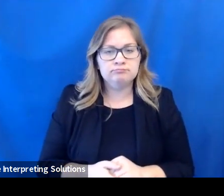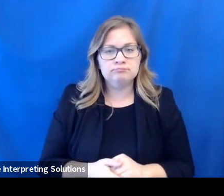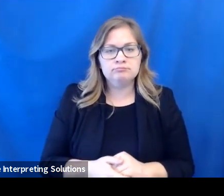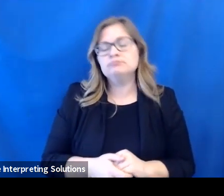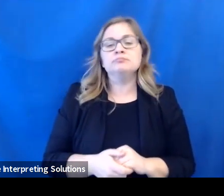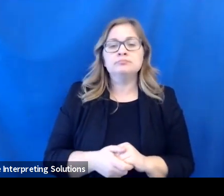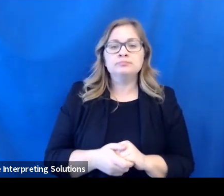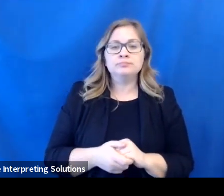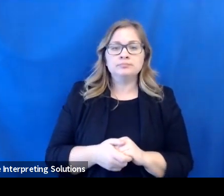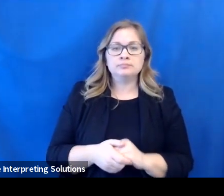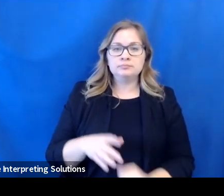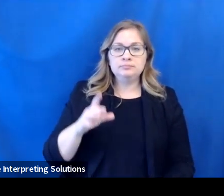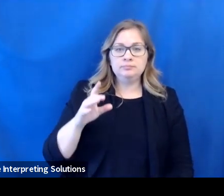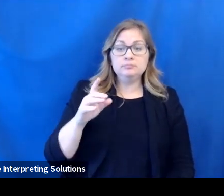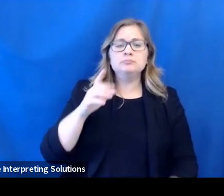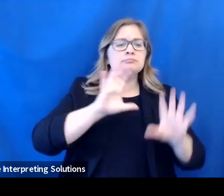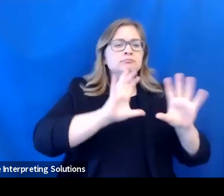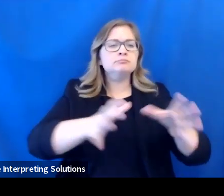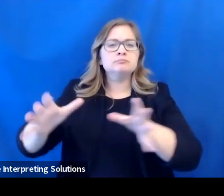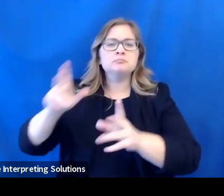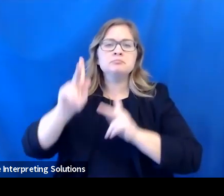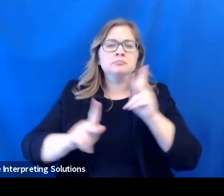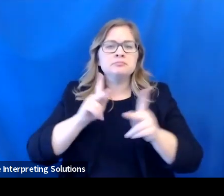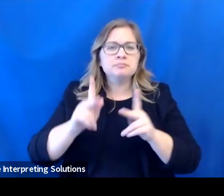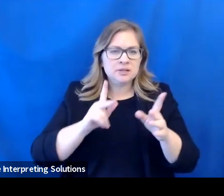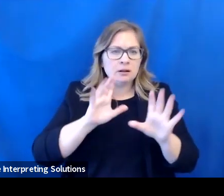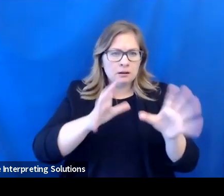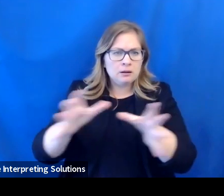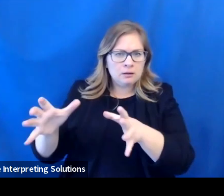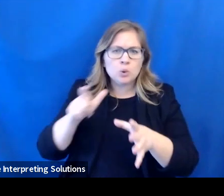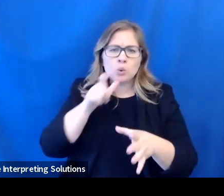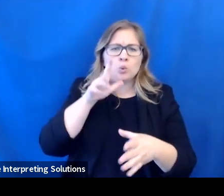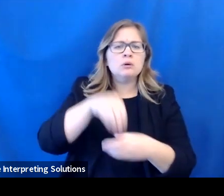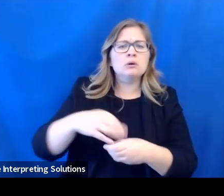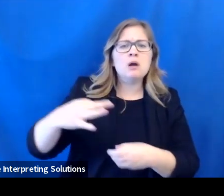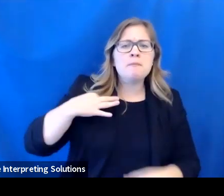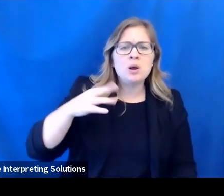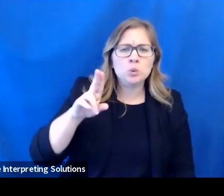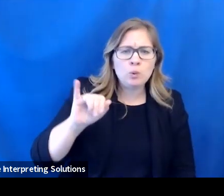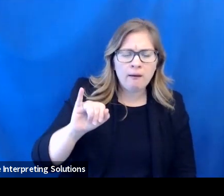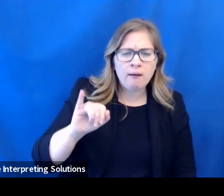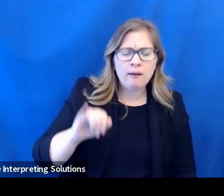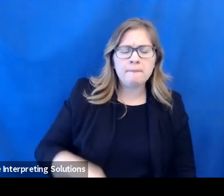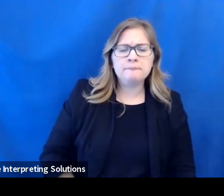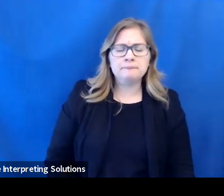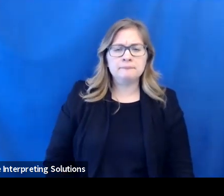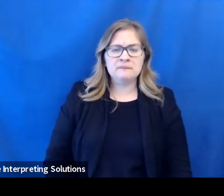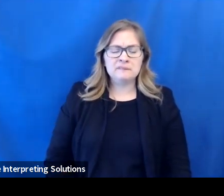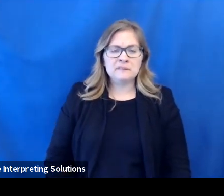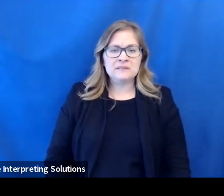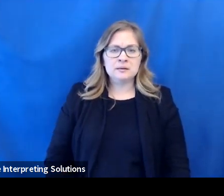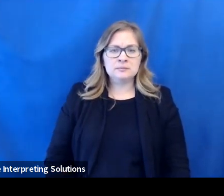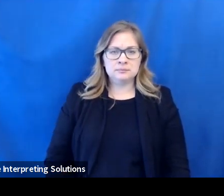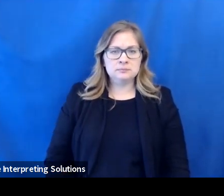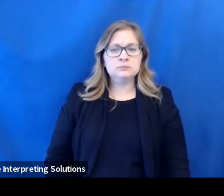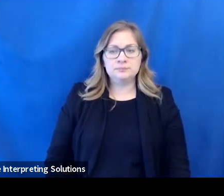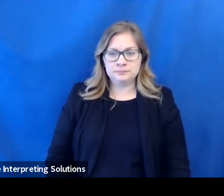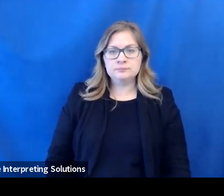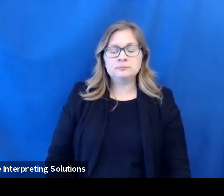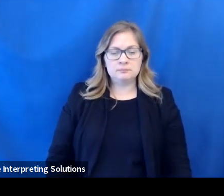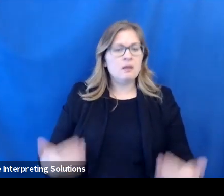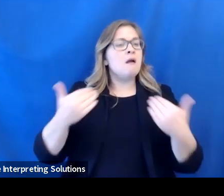unemployment insurance. And we know that obviously unemployment insurance in this crisis hits different groups harder than others. And this